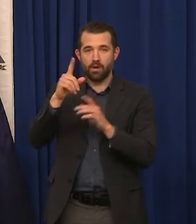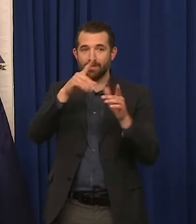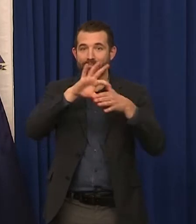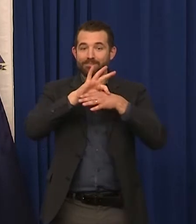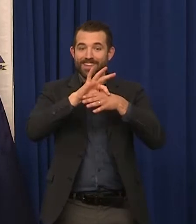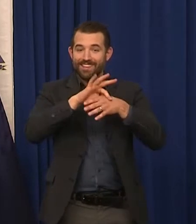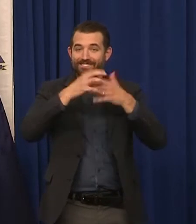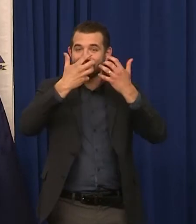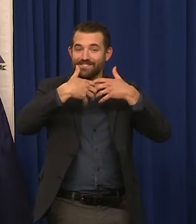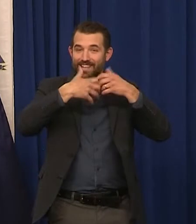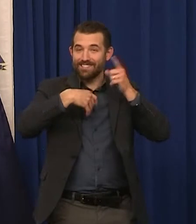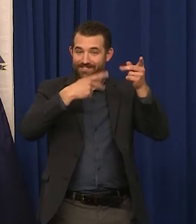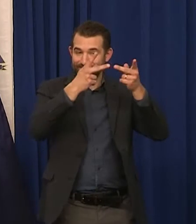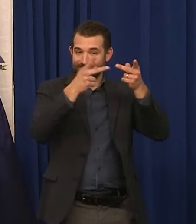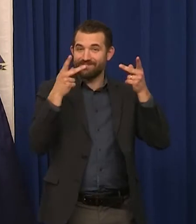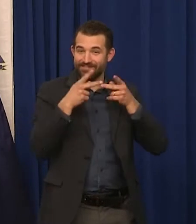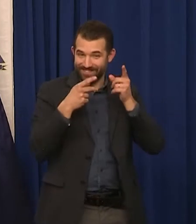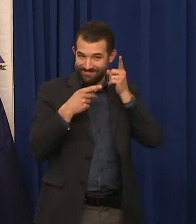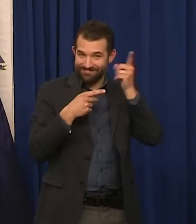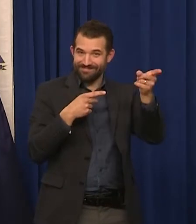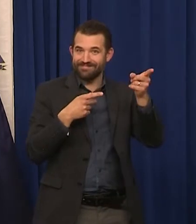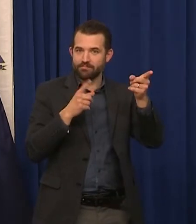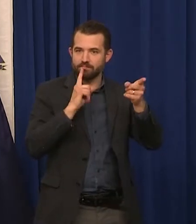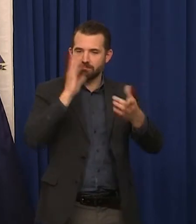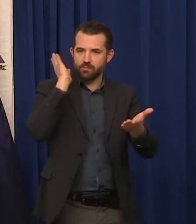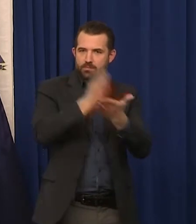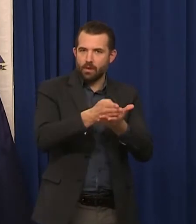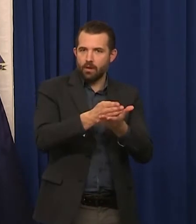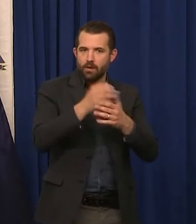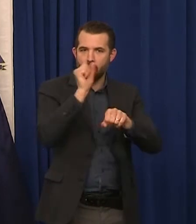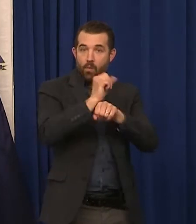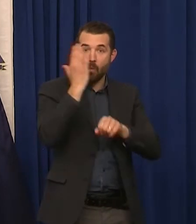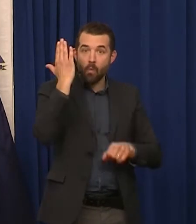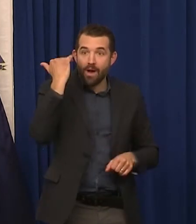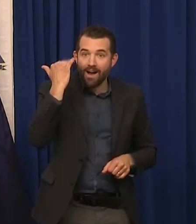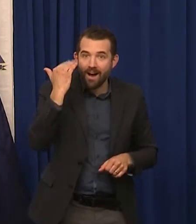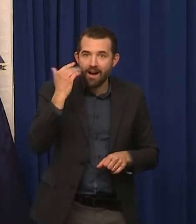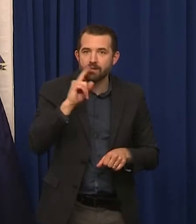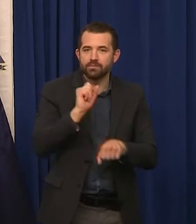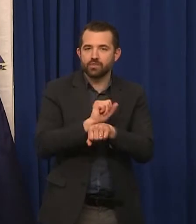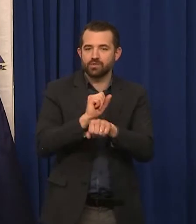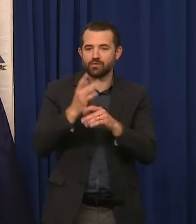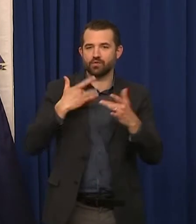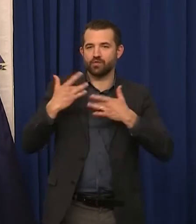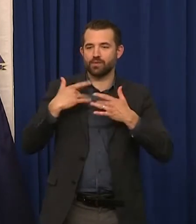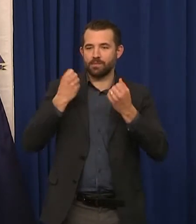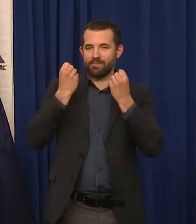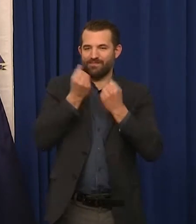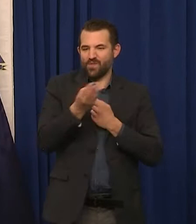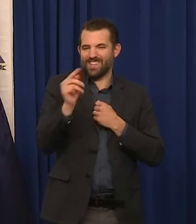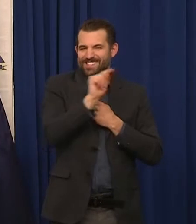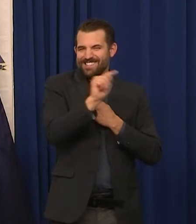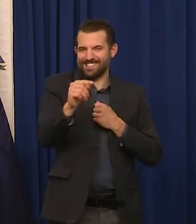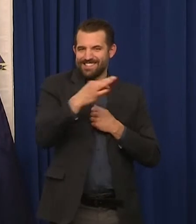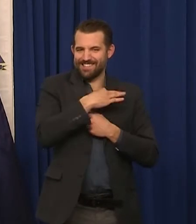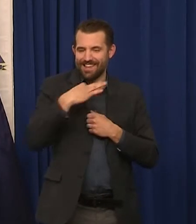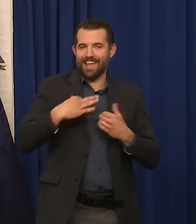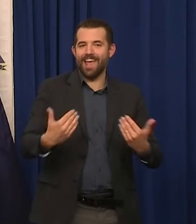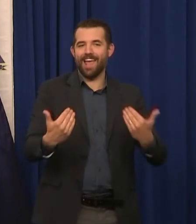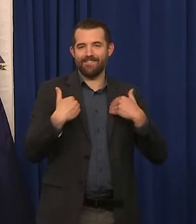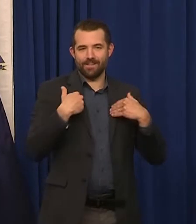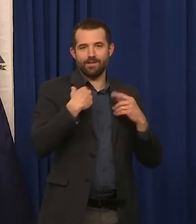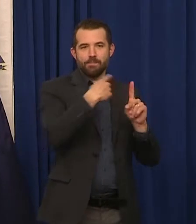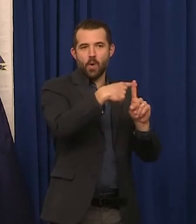because of concerns around a number of individual employees for COVID. We have kept tabs on those situations.